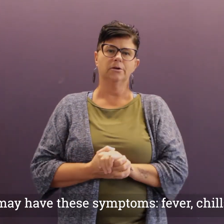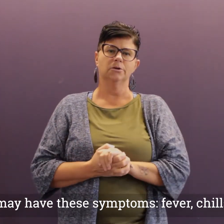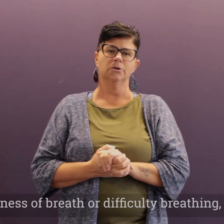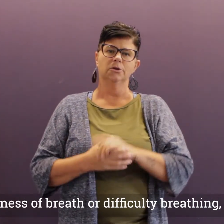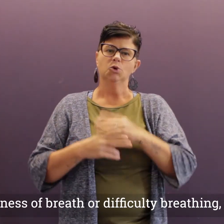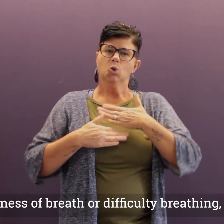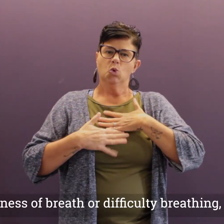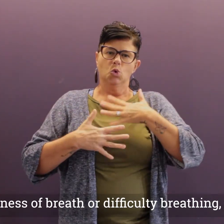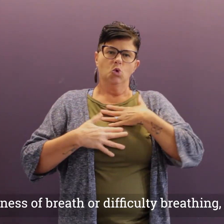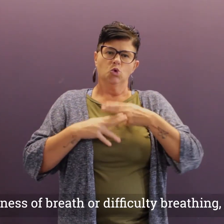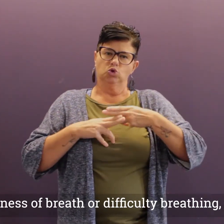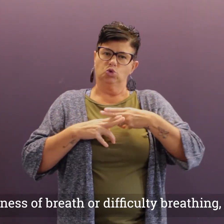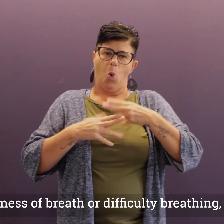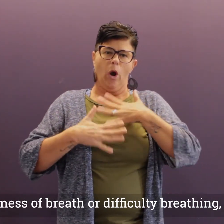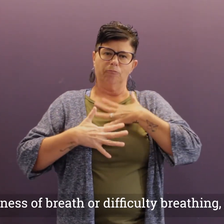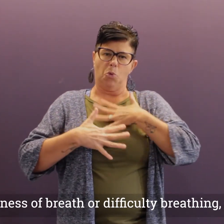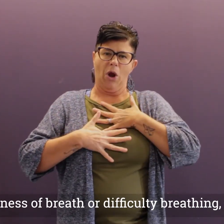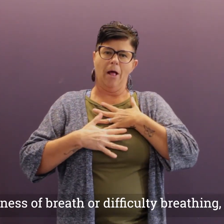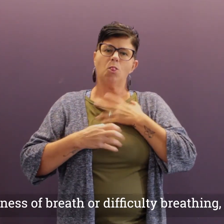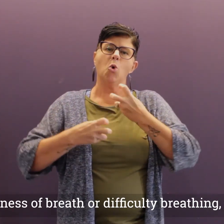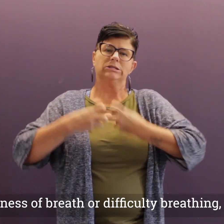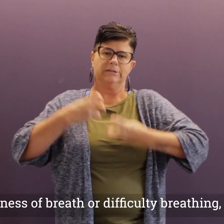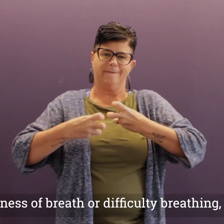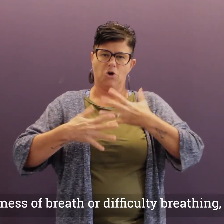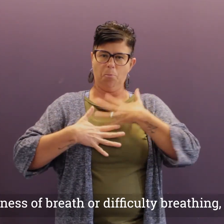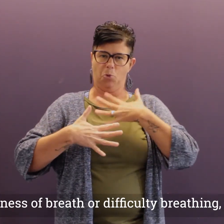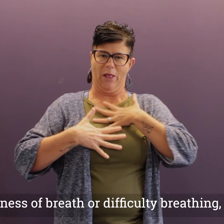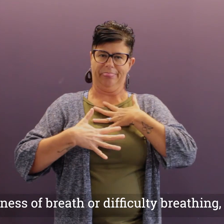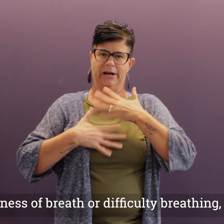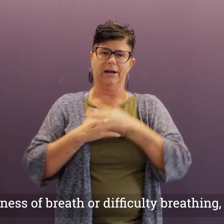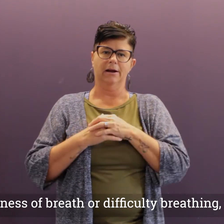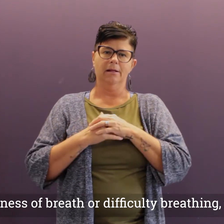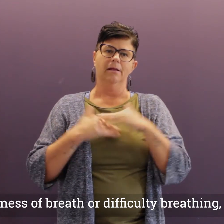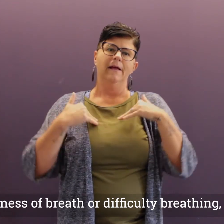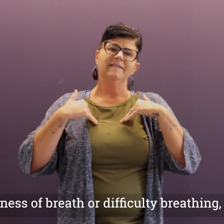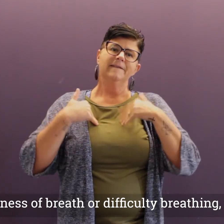Shortness of breath or difficulty breathing. Fatigue.